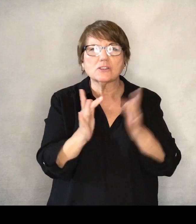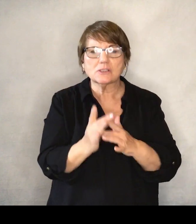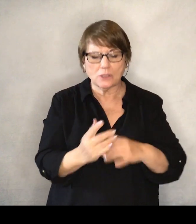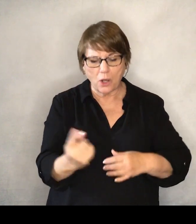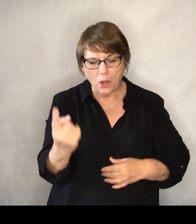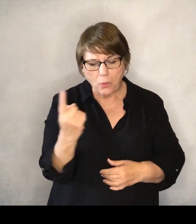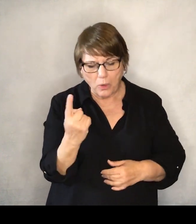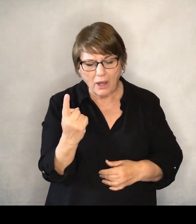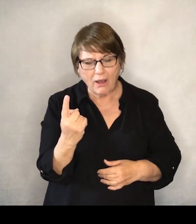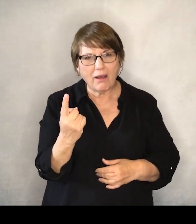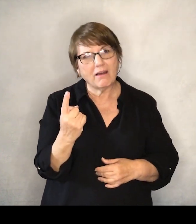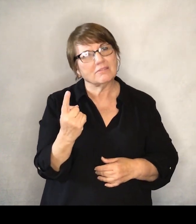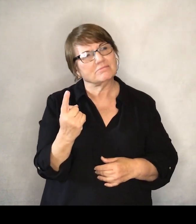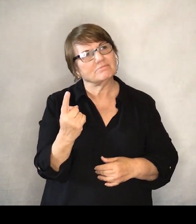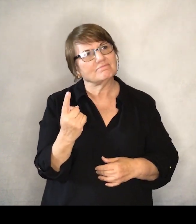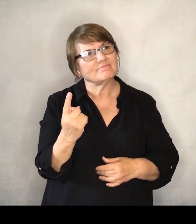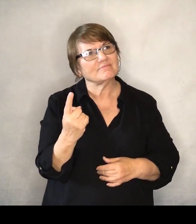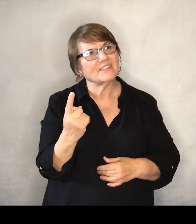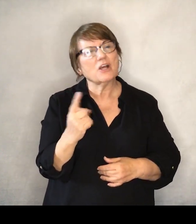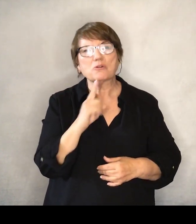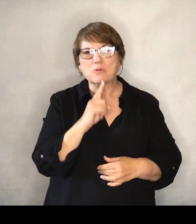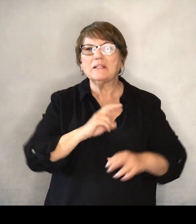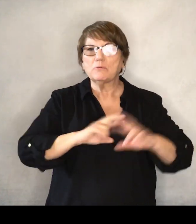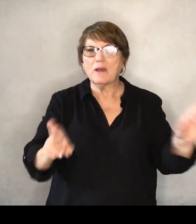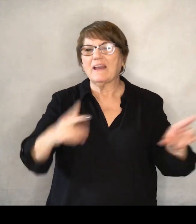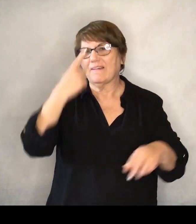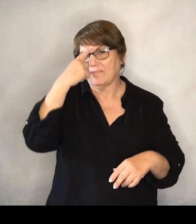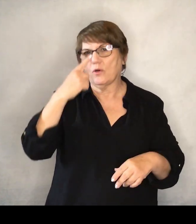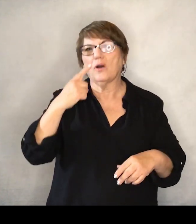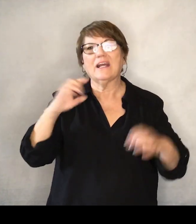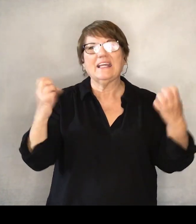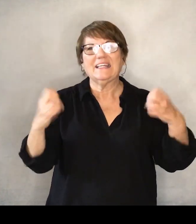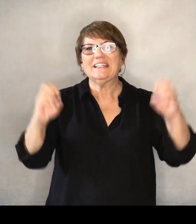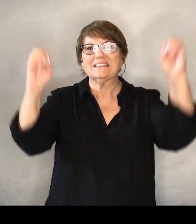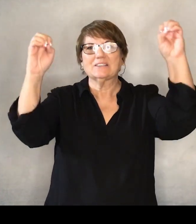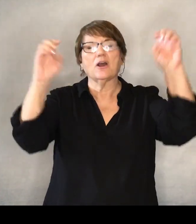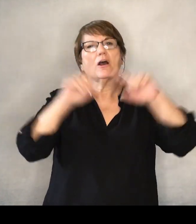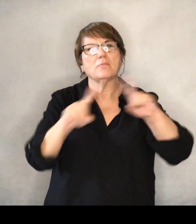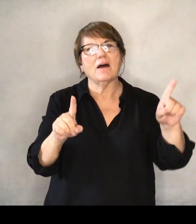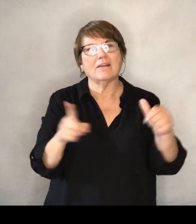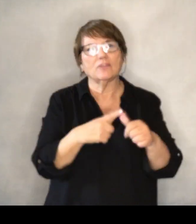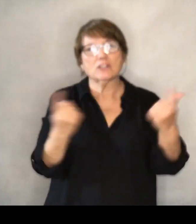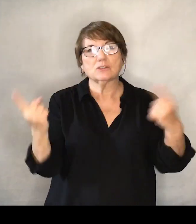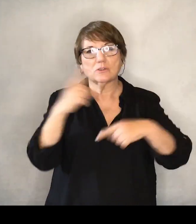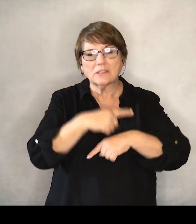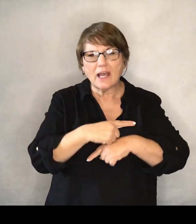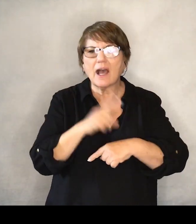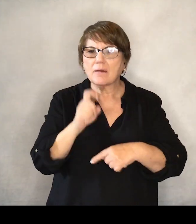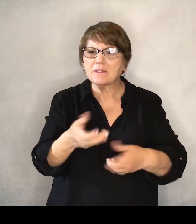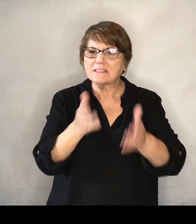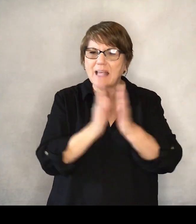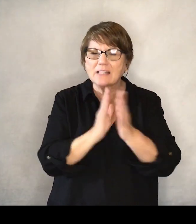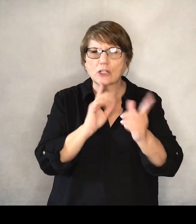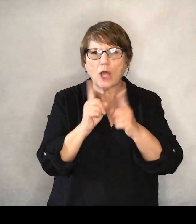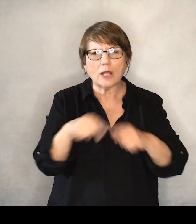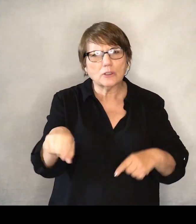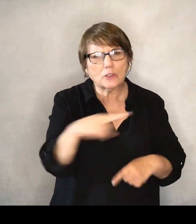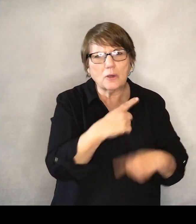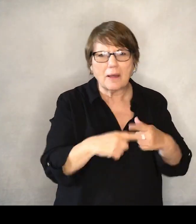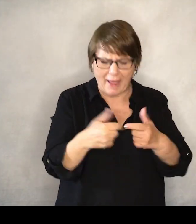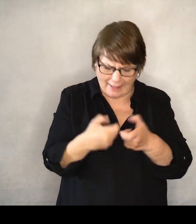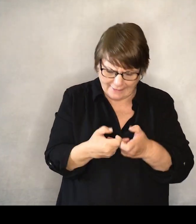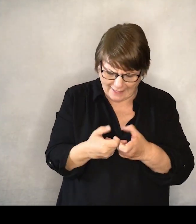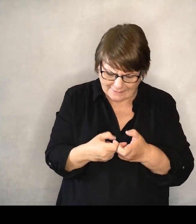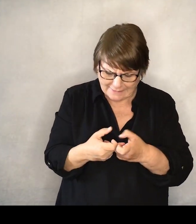that sets the stage for Easter. But first today, I got to ask and talk to you guys about